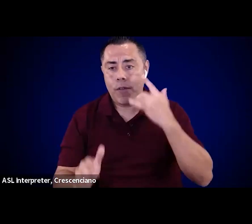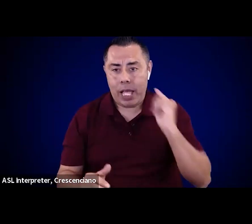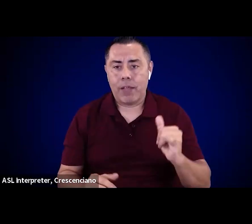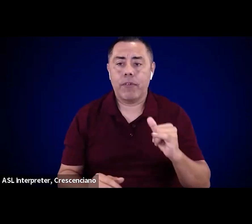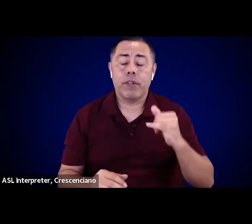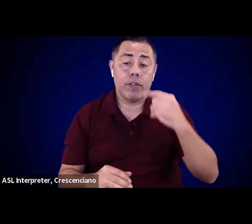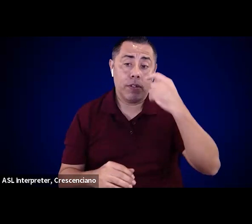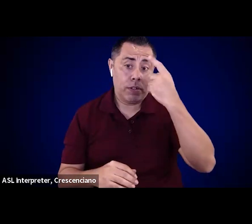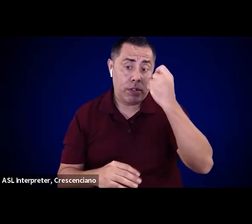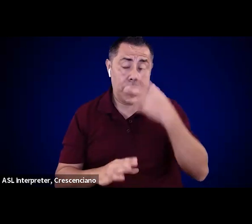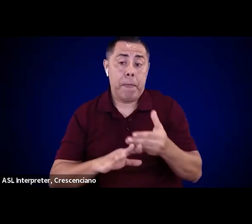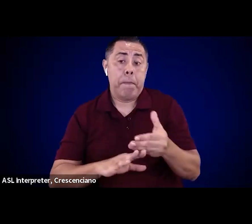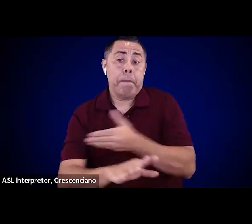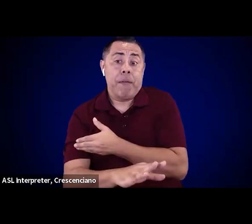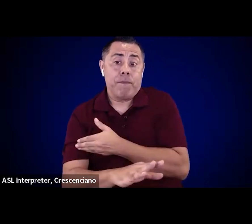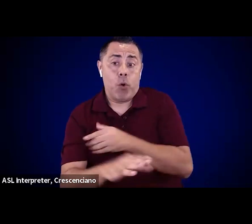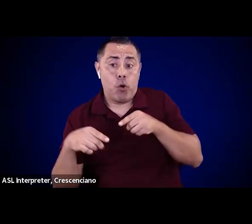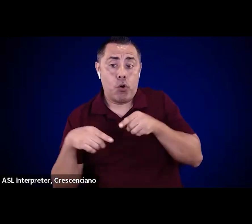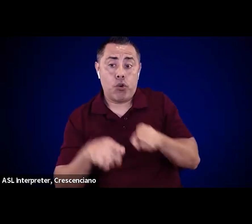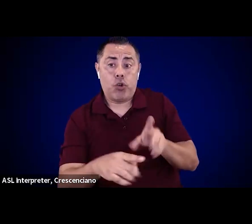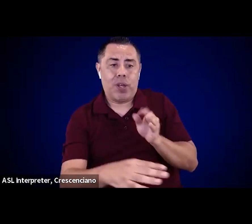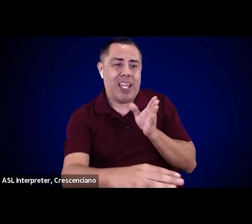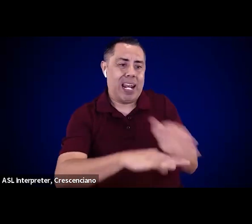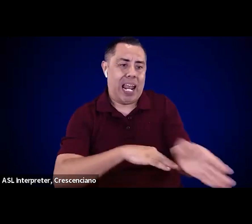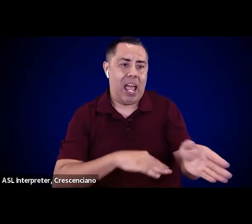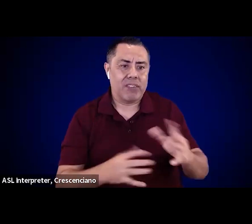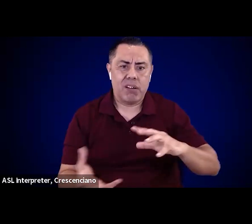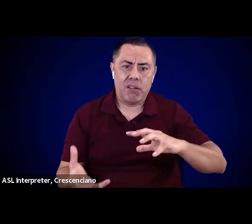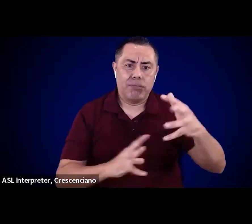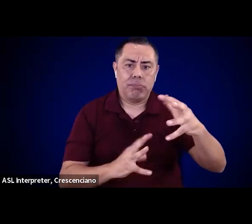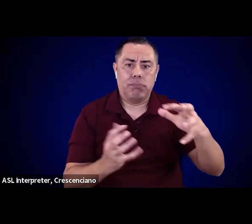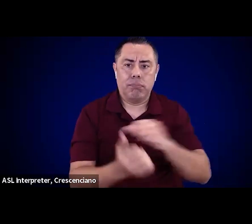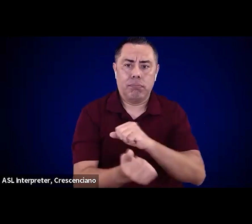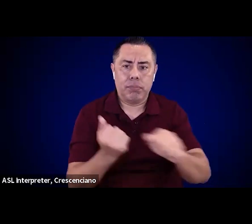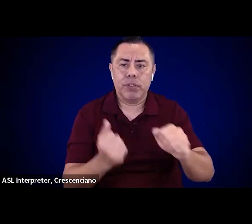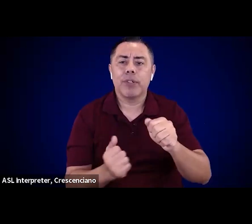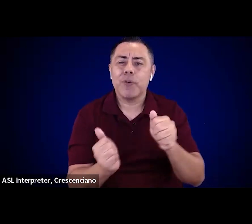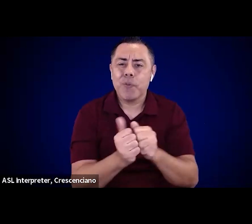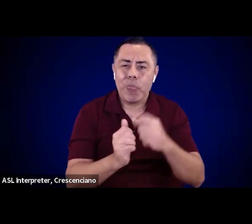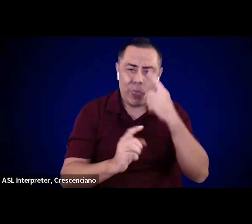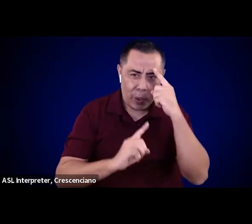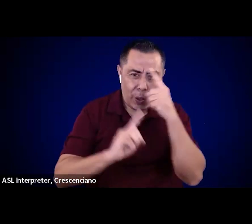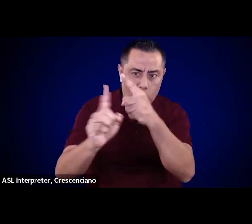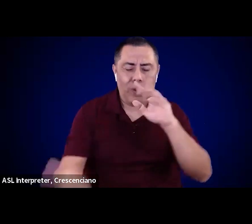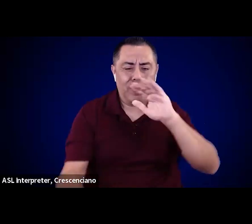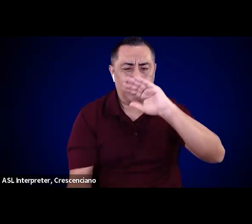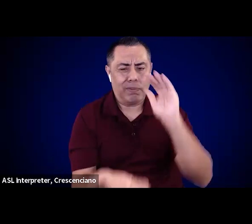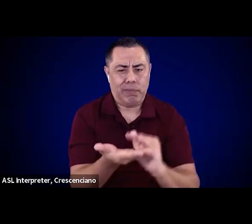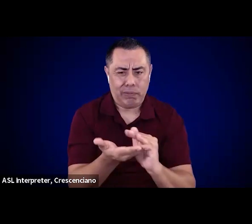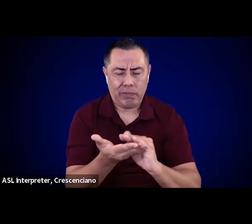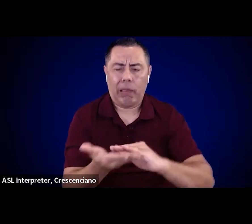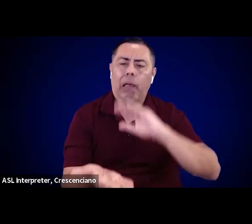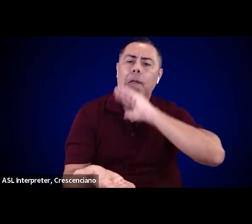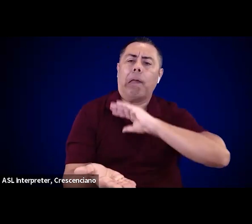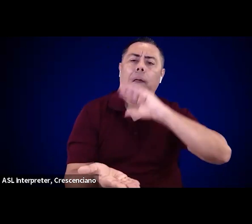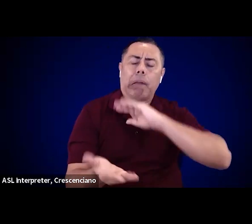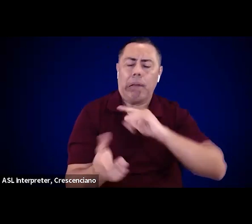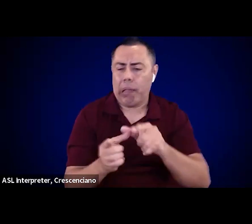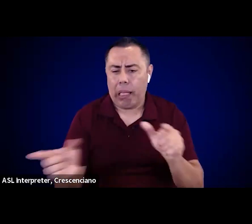after disasters to minimize or eliminate language barriers during emergencies. One of the most